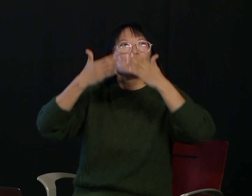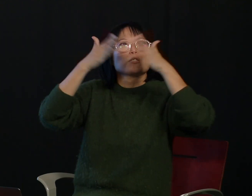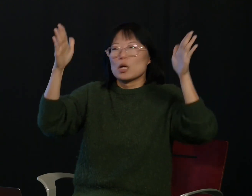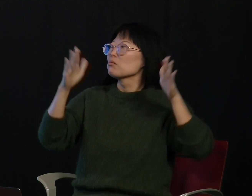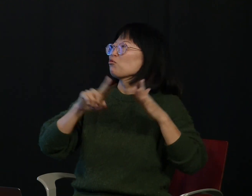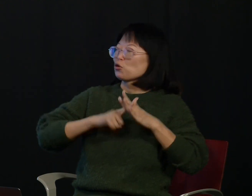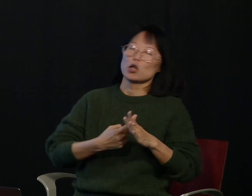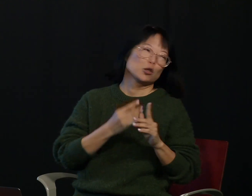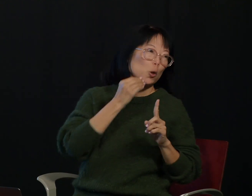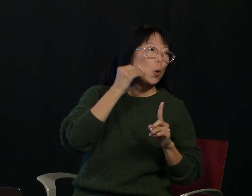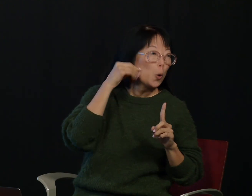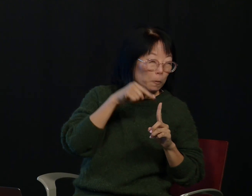general, and that starts at home.